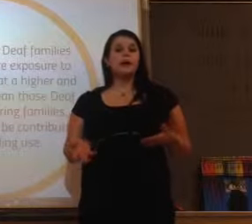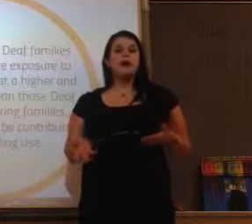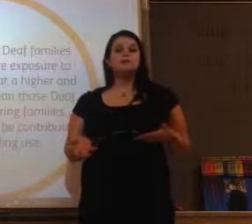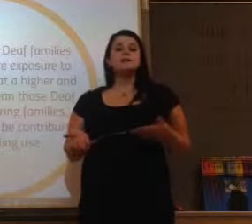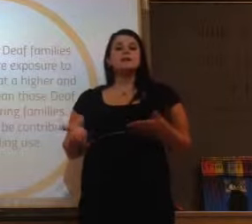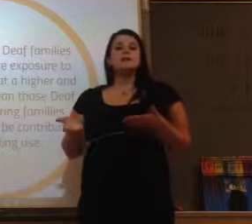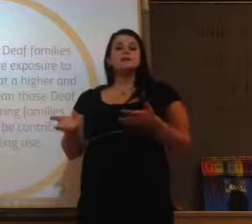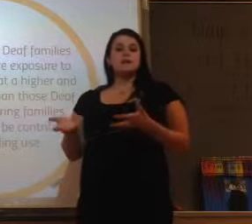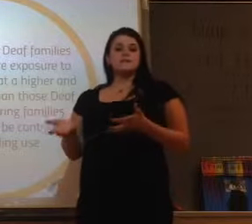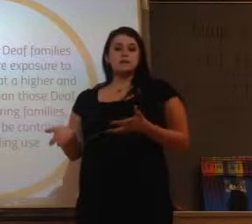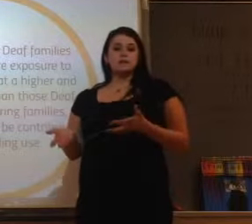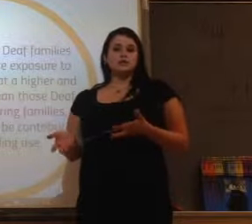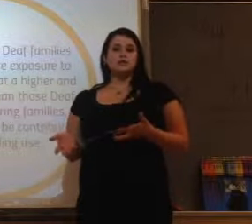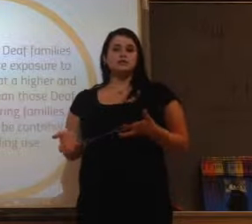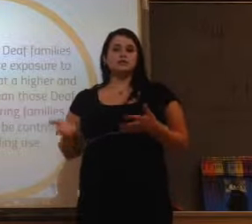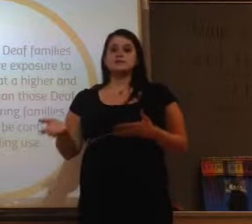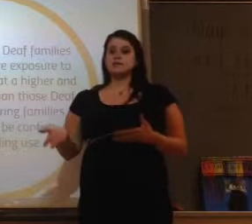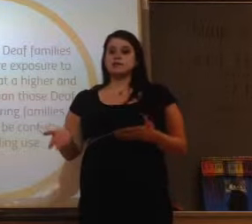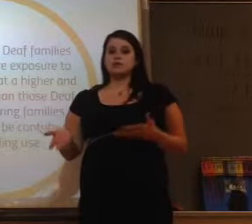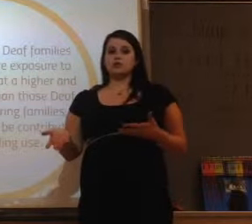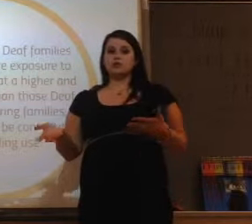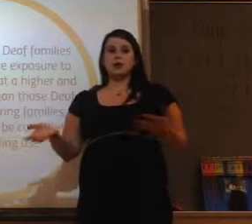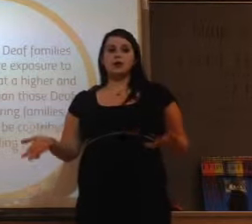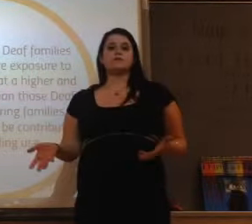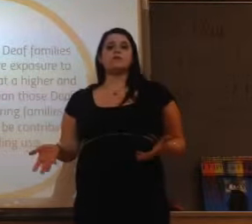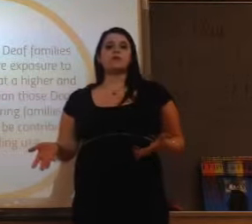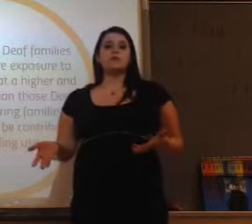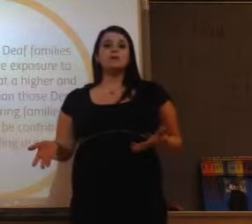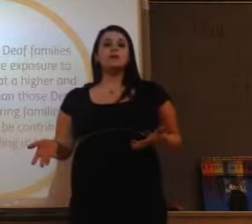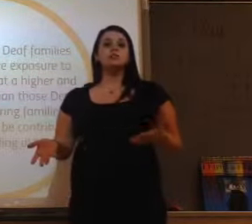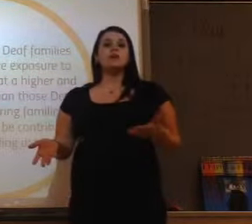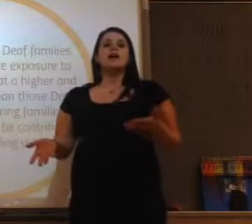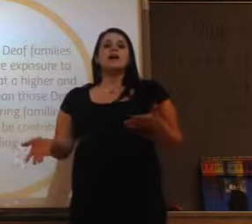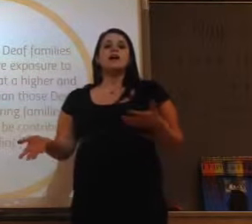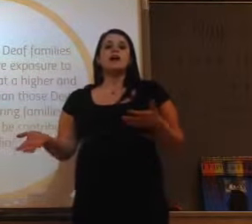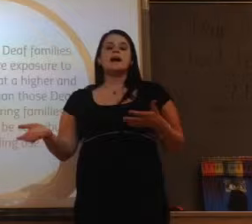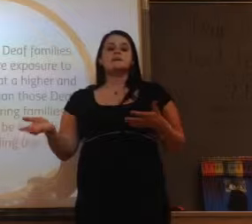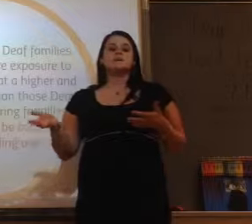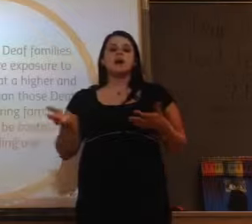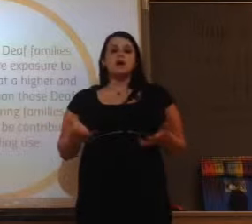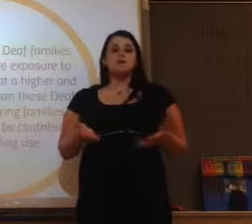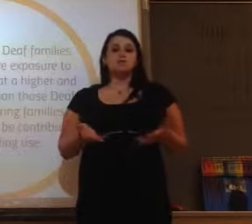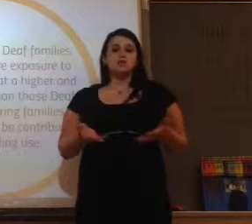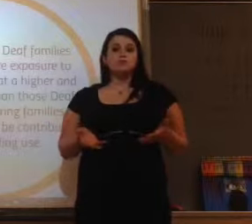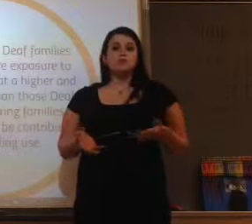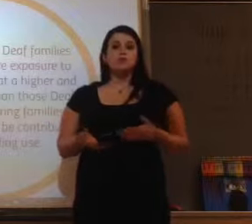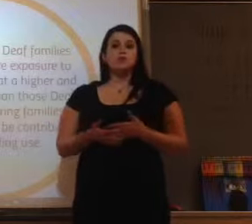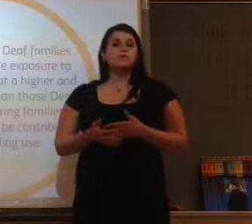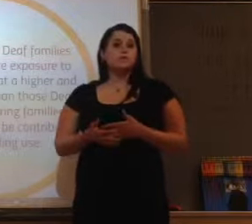because deaf families use it as such an integral part of their language and are able to use it more